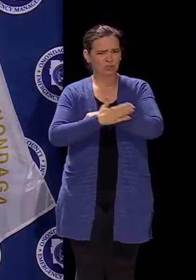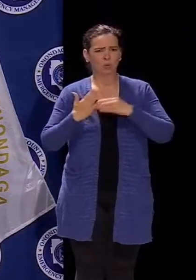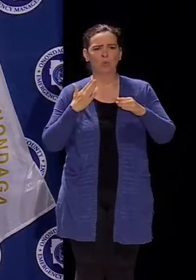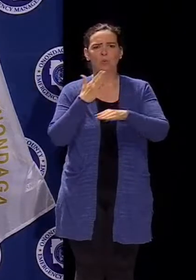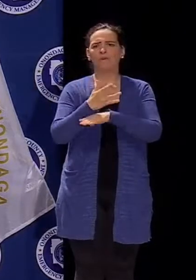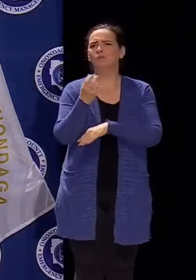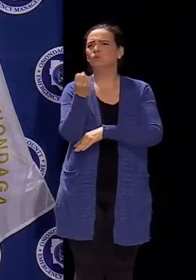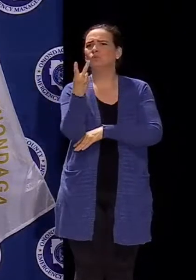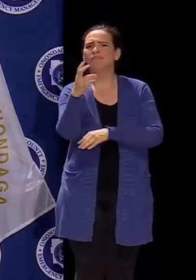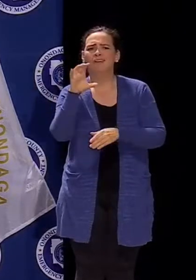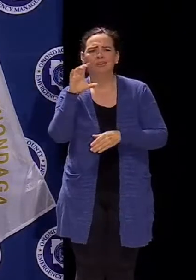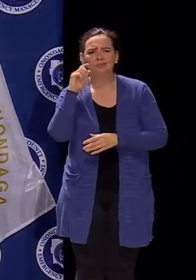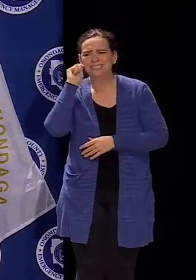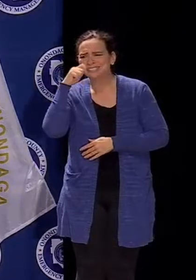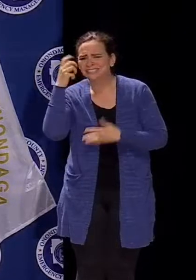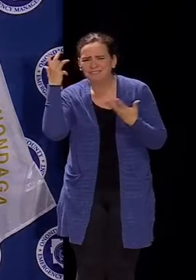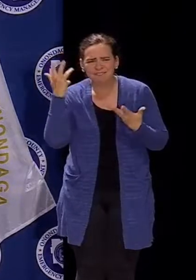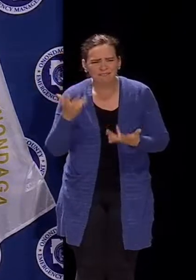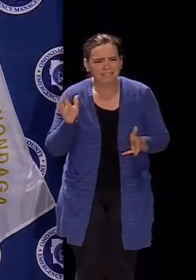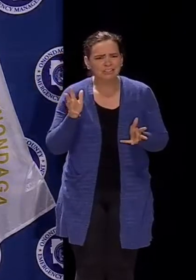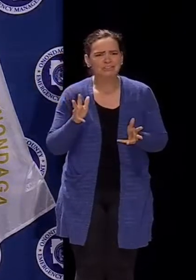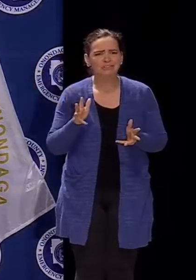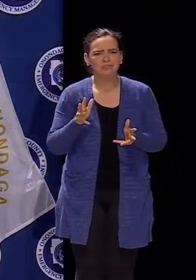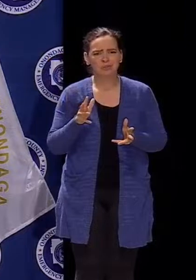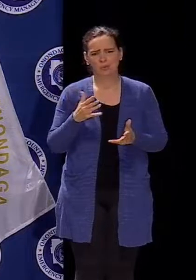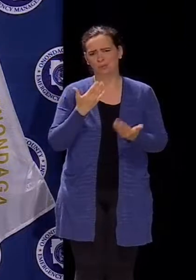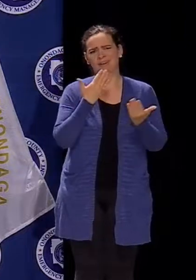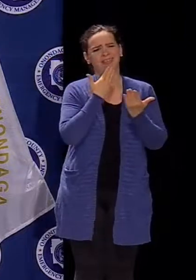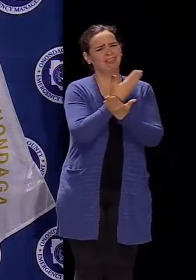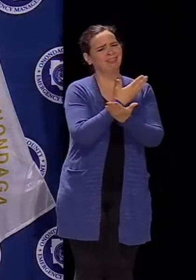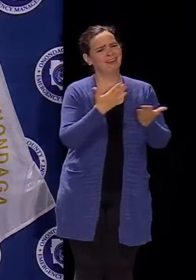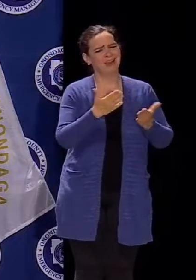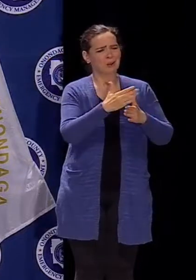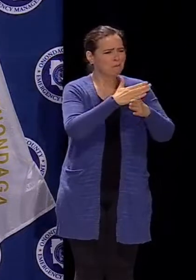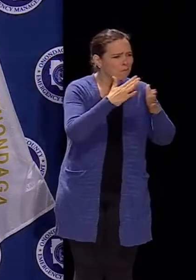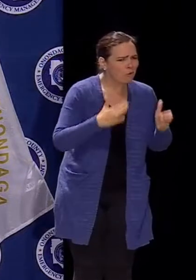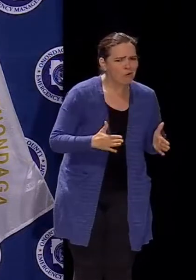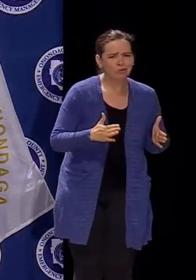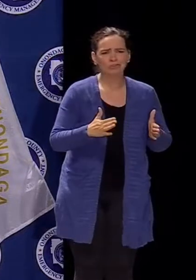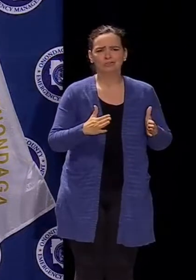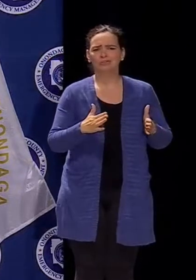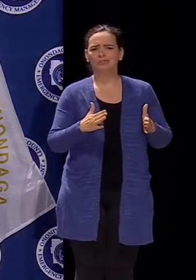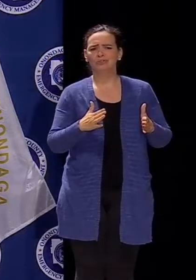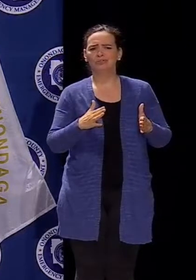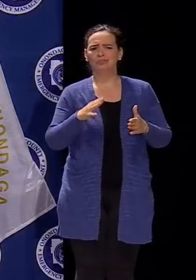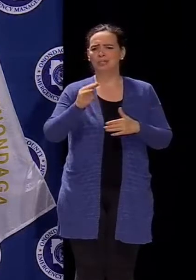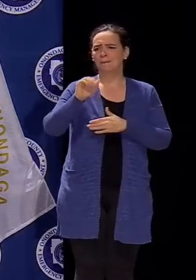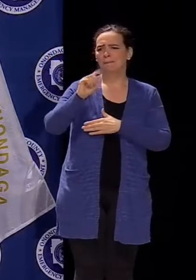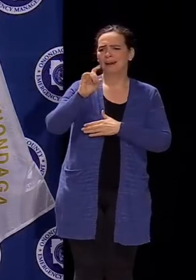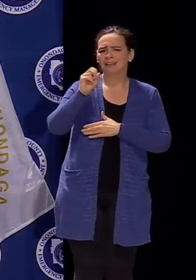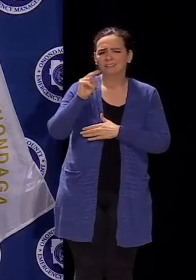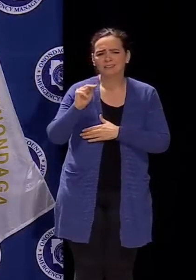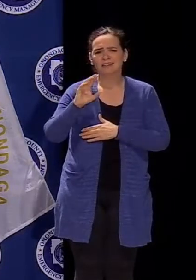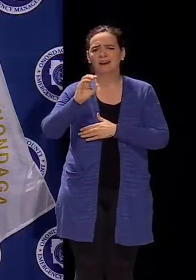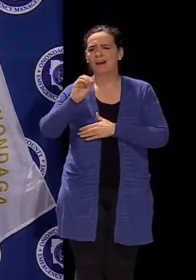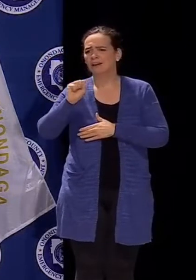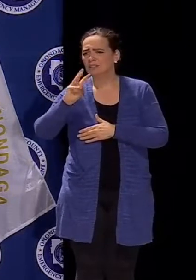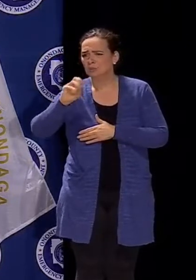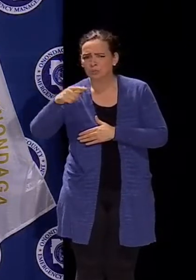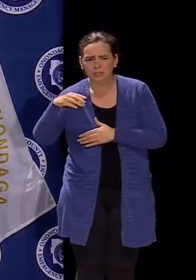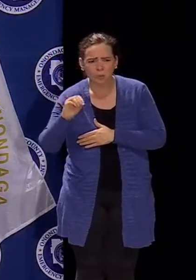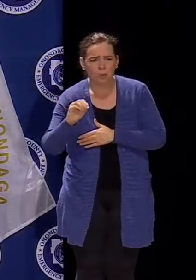alone. Certainly want to thank all of our partners in Madison and Oswego and Cortland and Cayuga